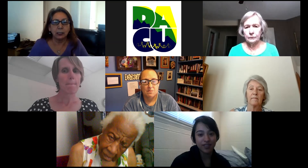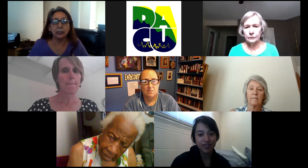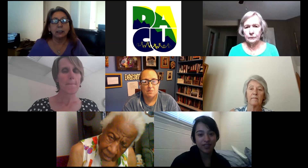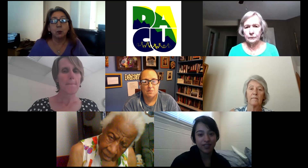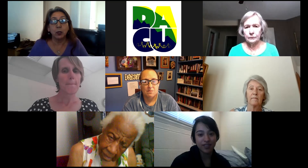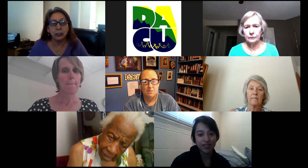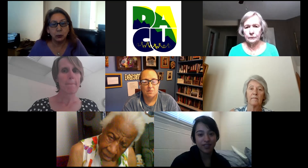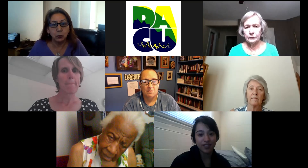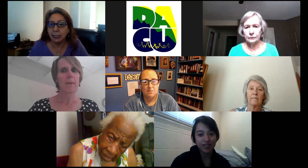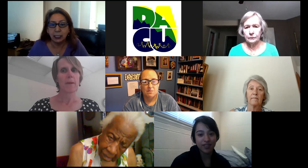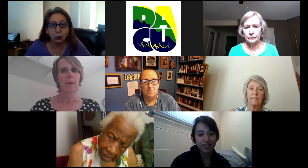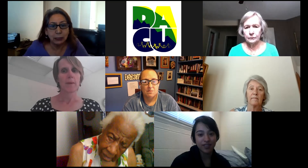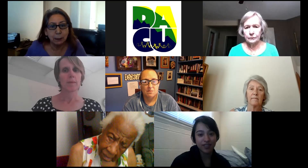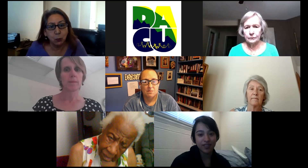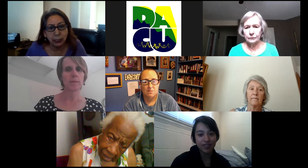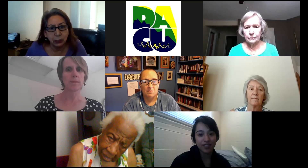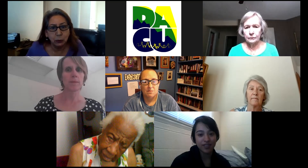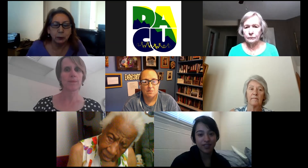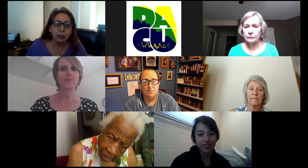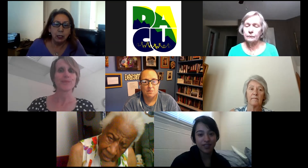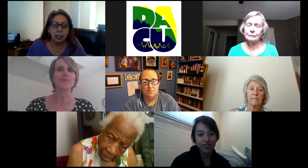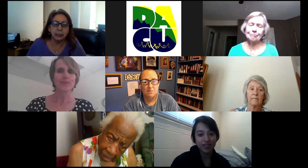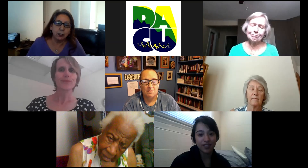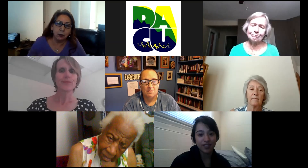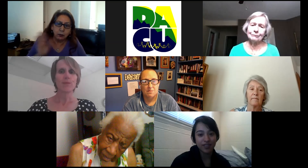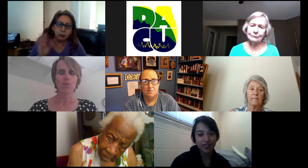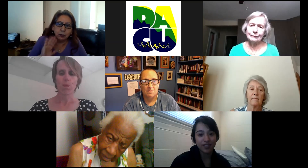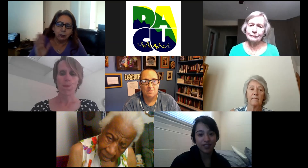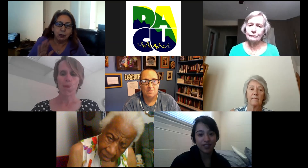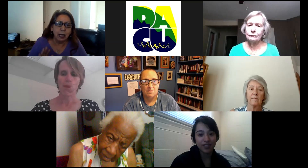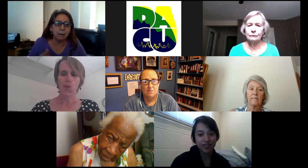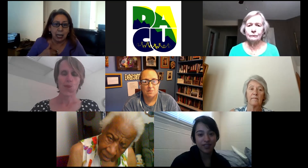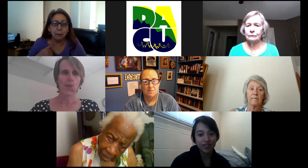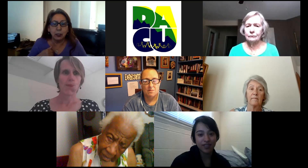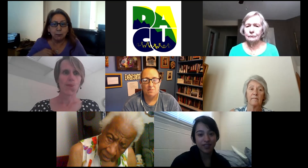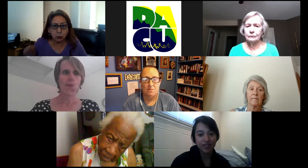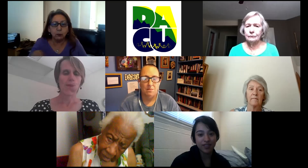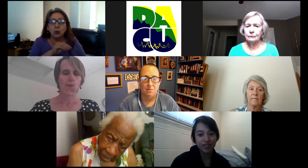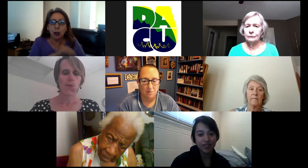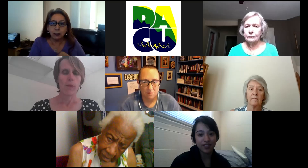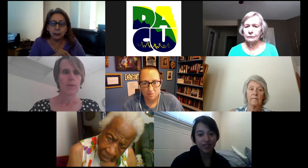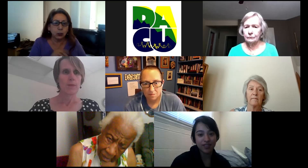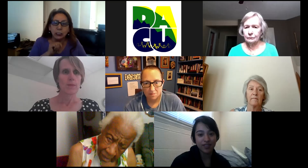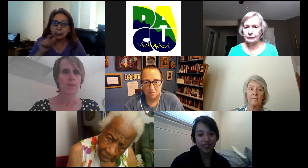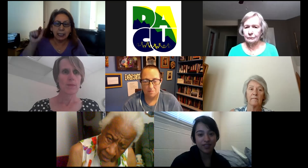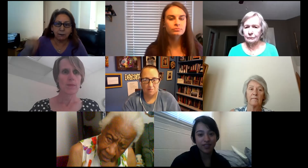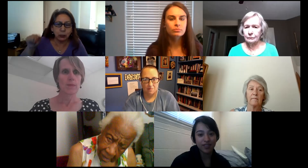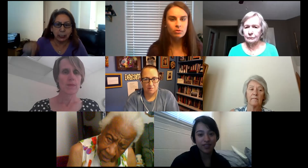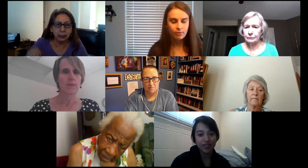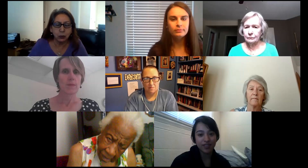It's a boarding school. I didn't know it was a boarding school. I said, oh, no. I'm going to move to Austin so she doesn't have to stay in the school.